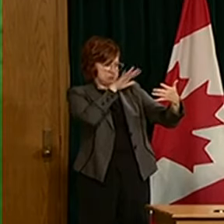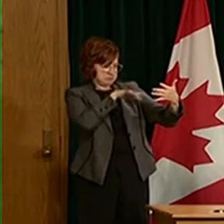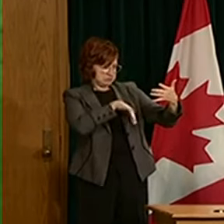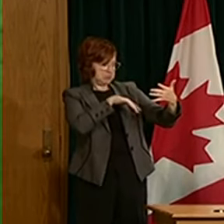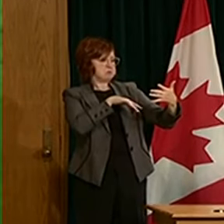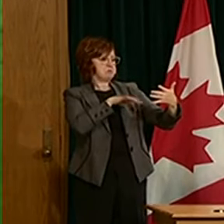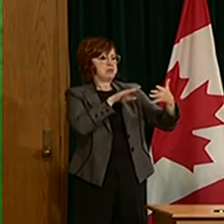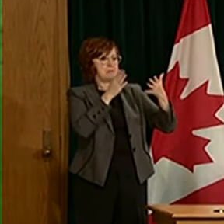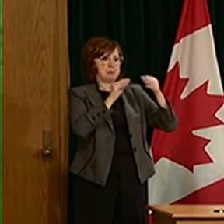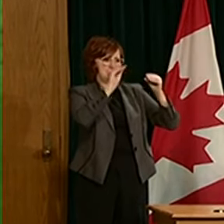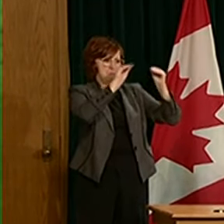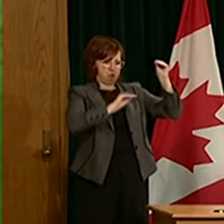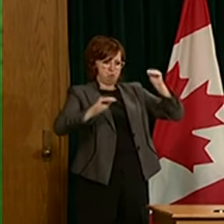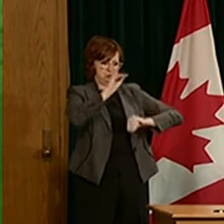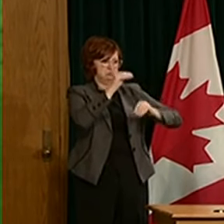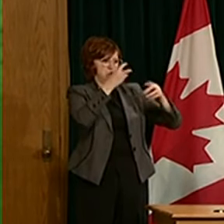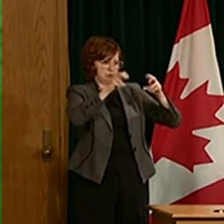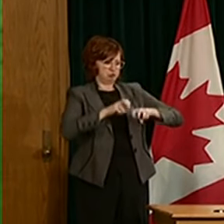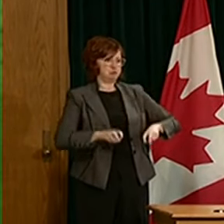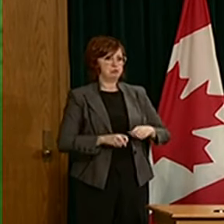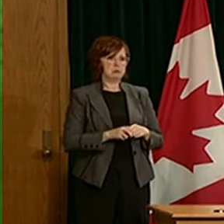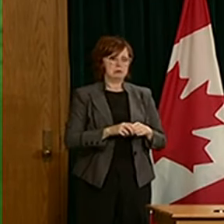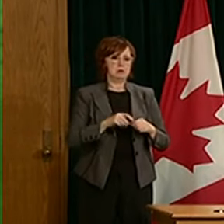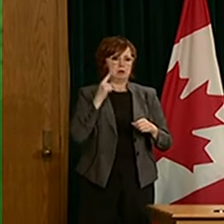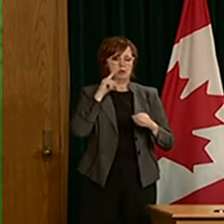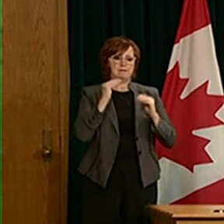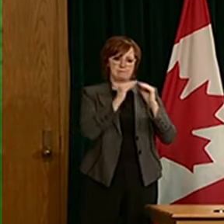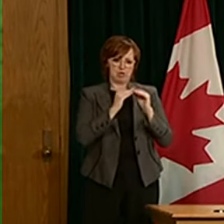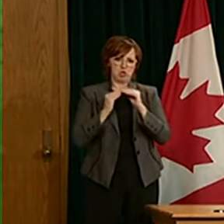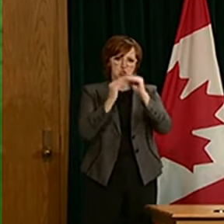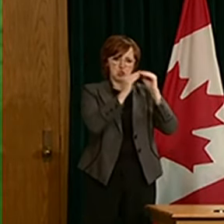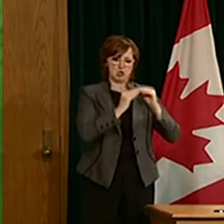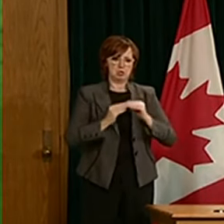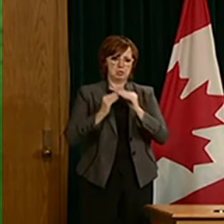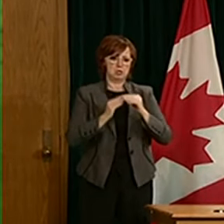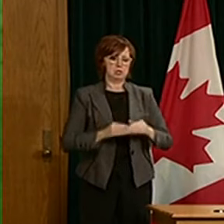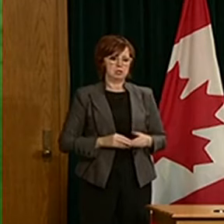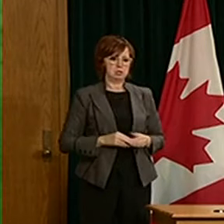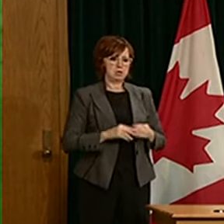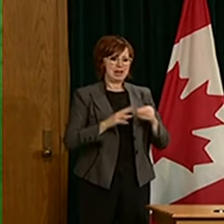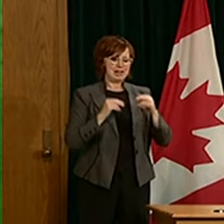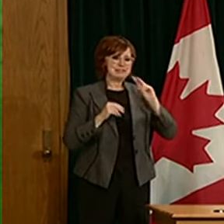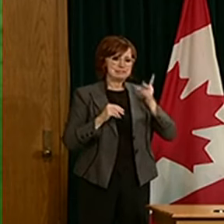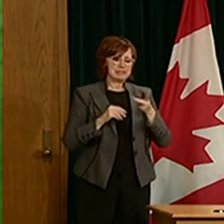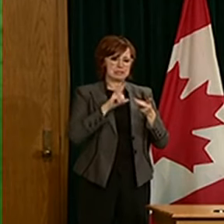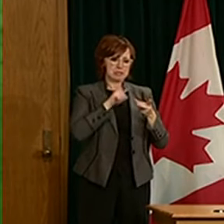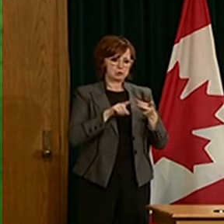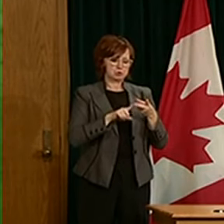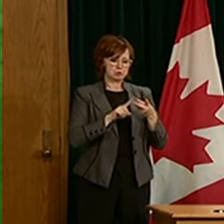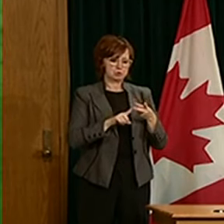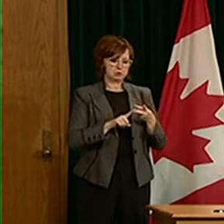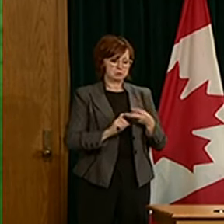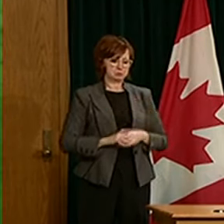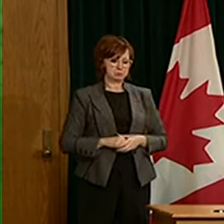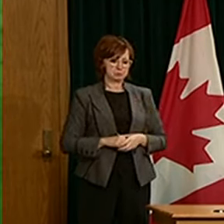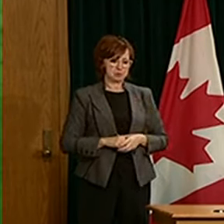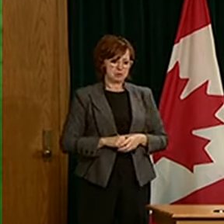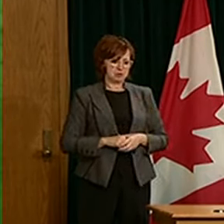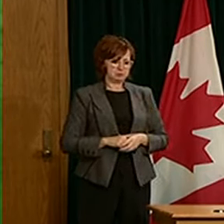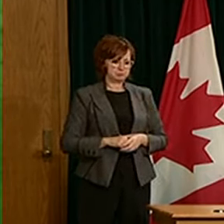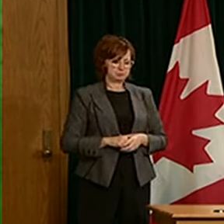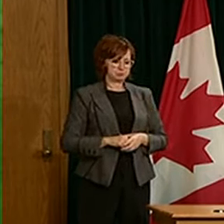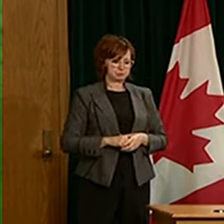care setting to level load and make sure that we weren't overburdening any one facility. I'd also highlight that part of the strategy is to ensure that we're